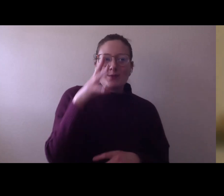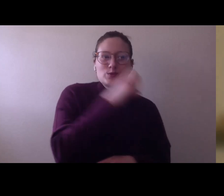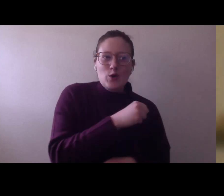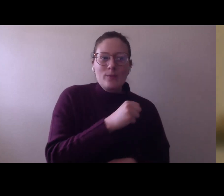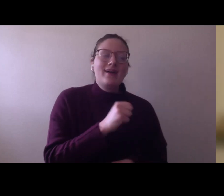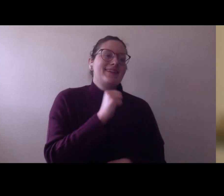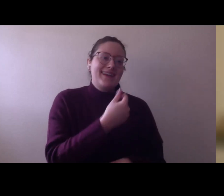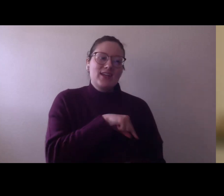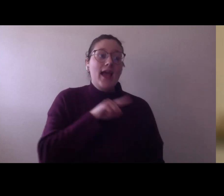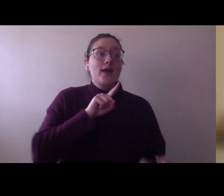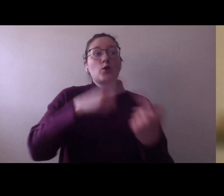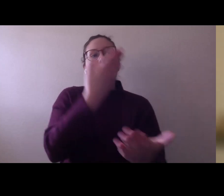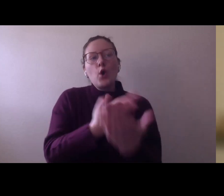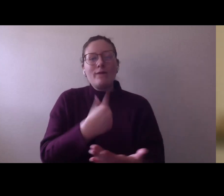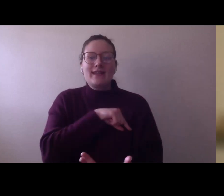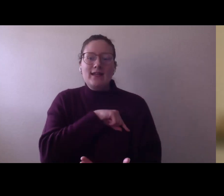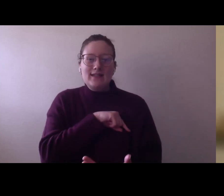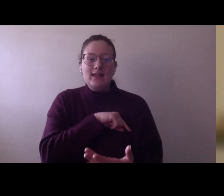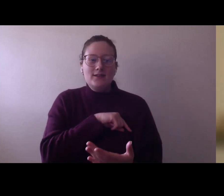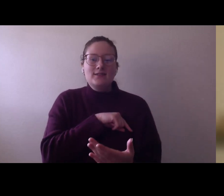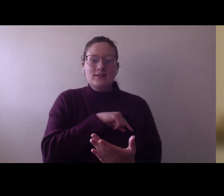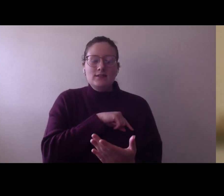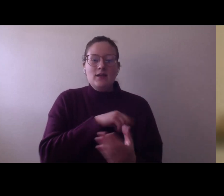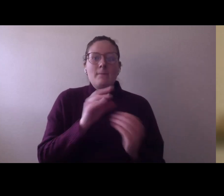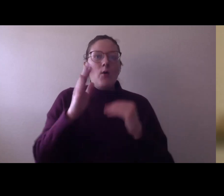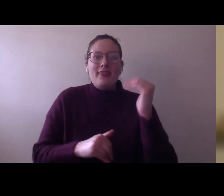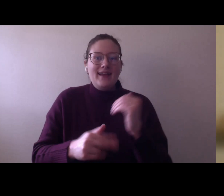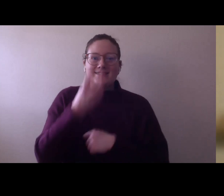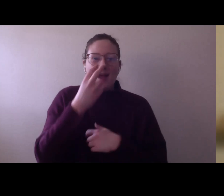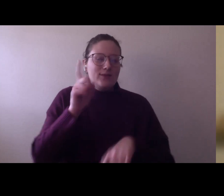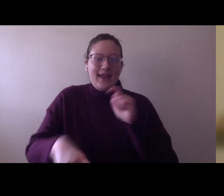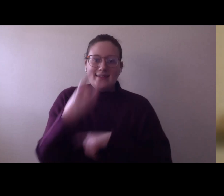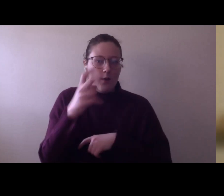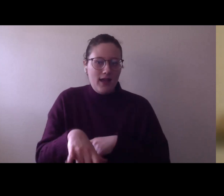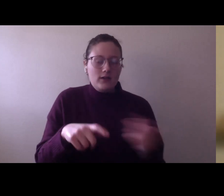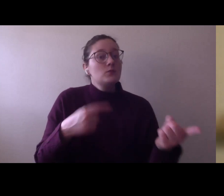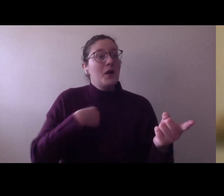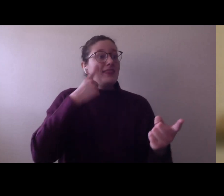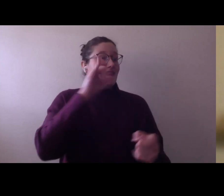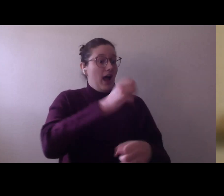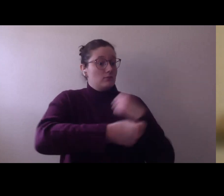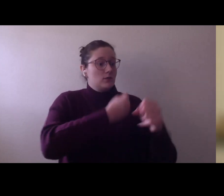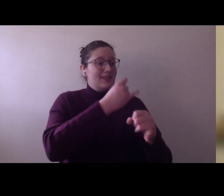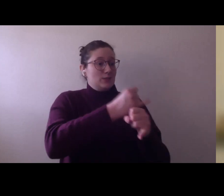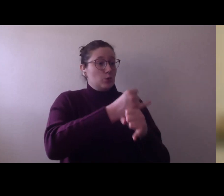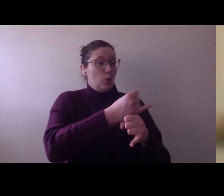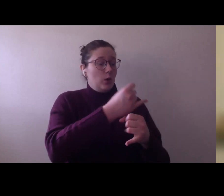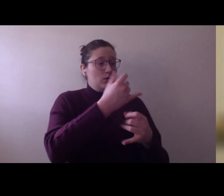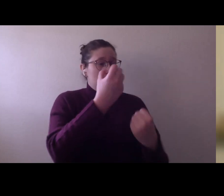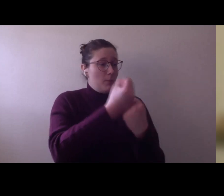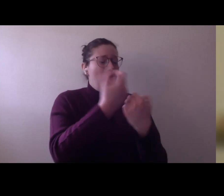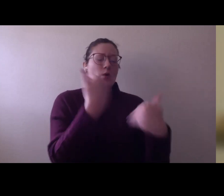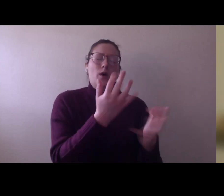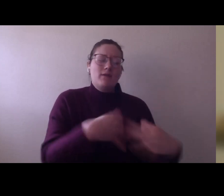until proven guilty beyond a reasonable doubt, right? So I think that kind of institutional support was very important. Again, I hope